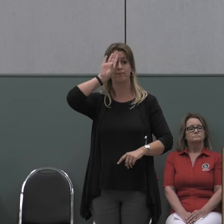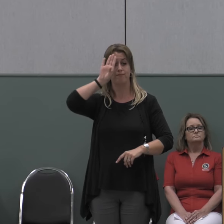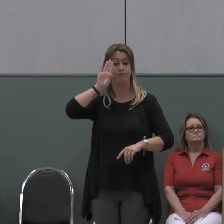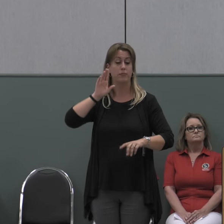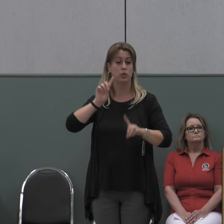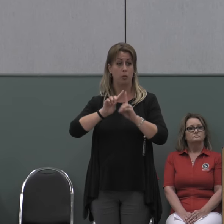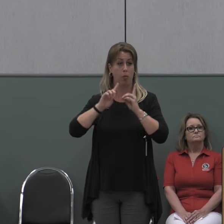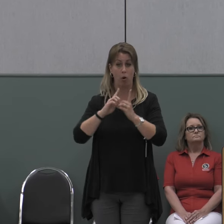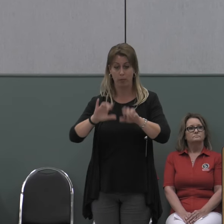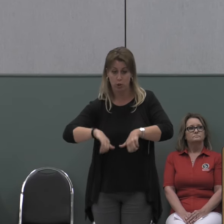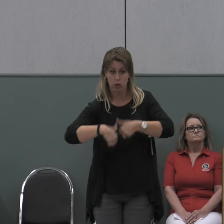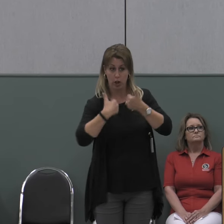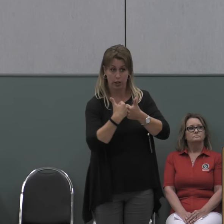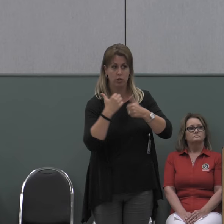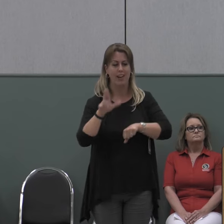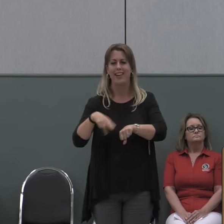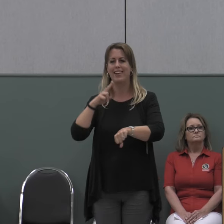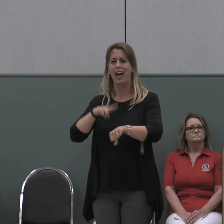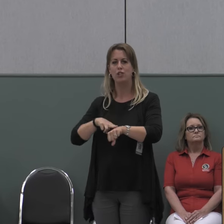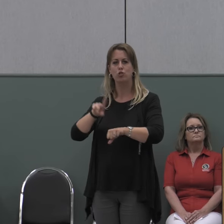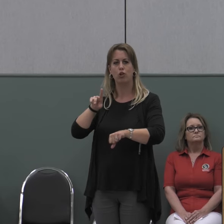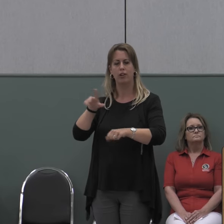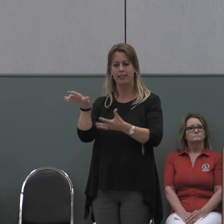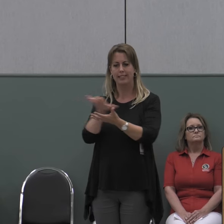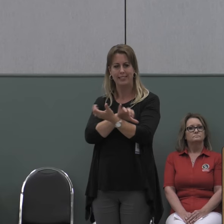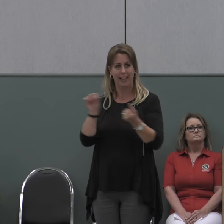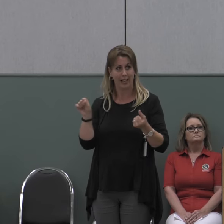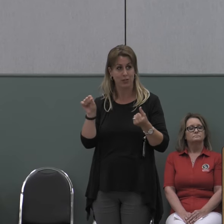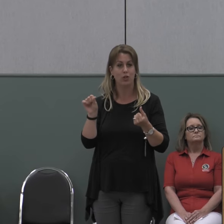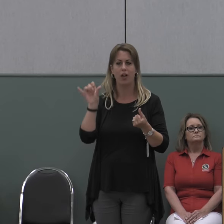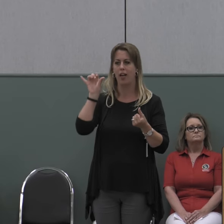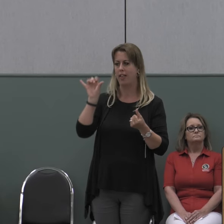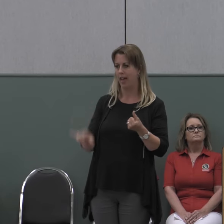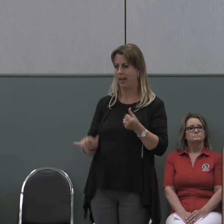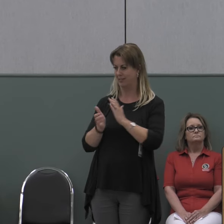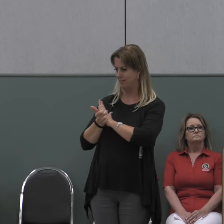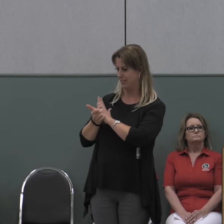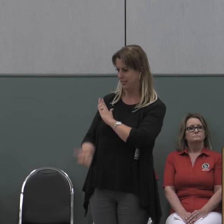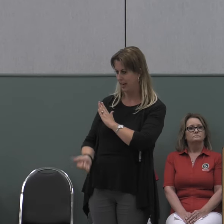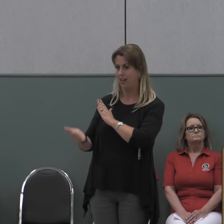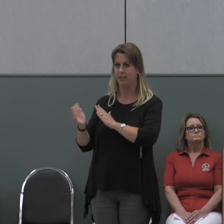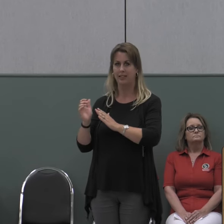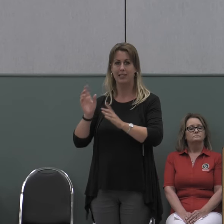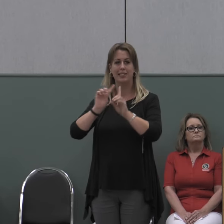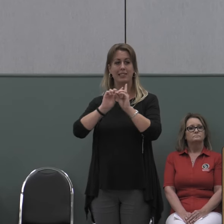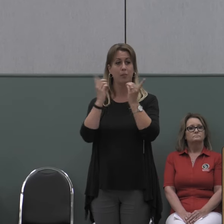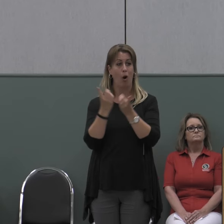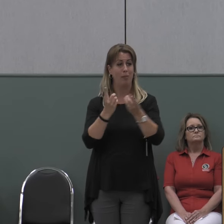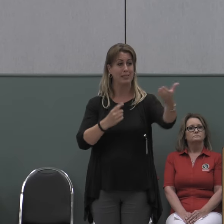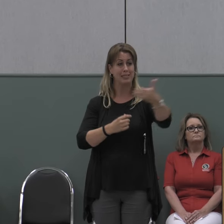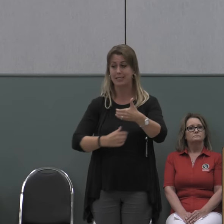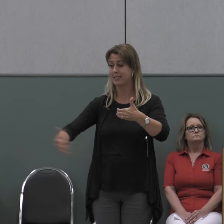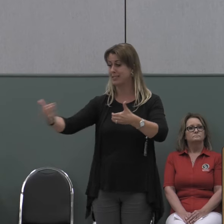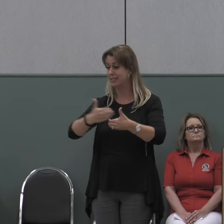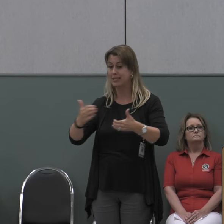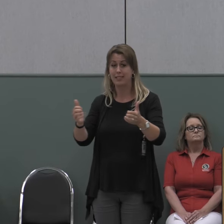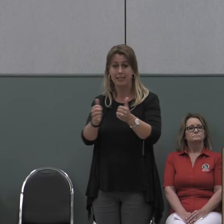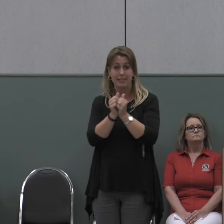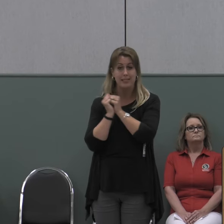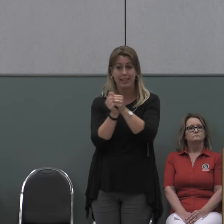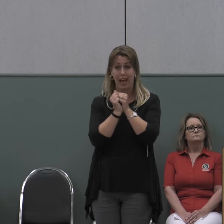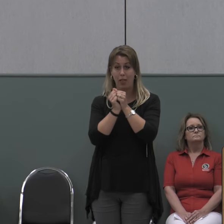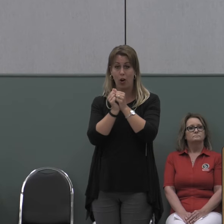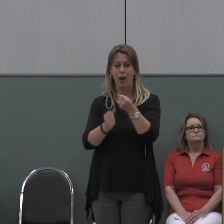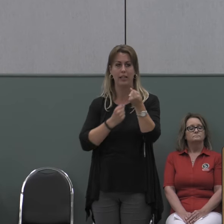natural disaster-like capabilities, and then watch that department and its supported entities come together and then ultimately help you,